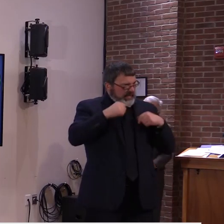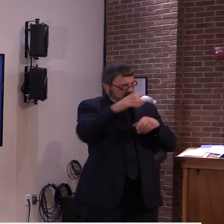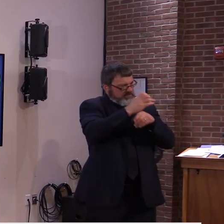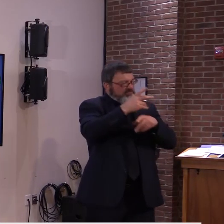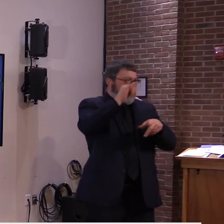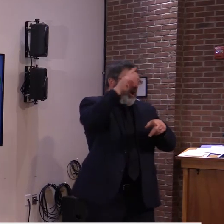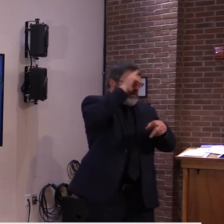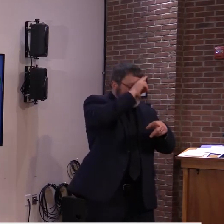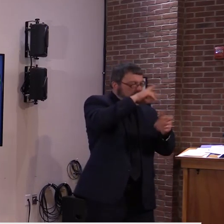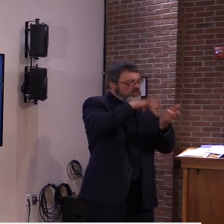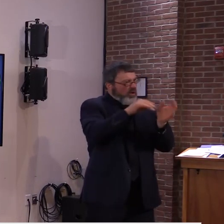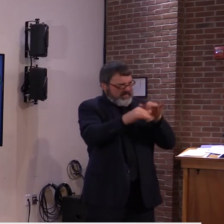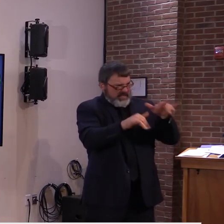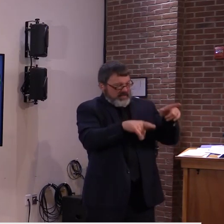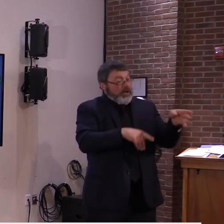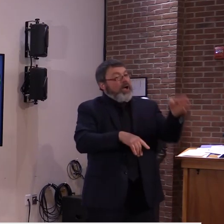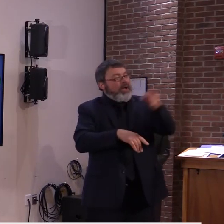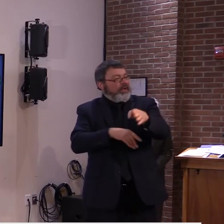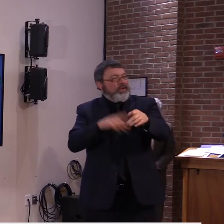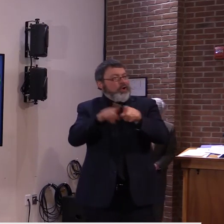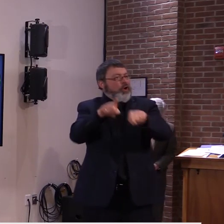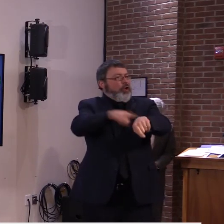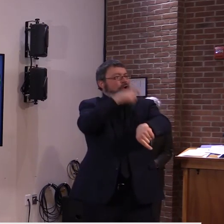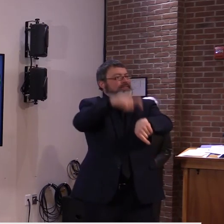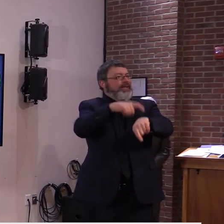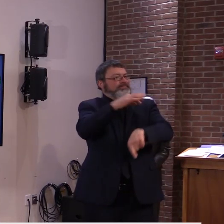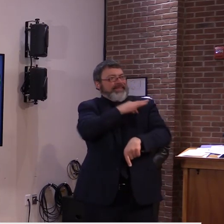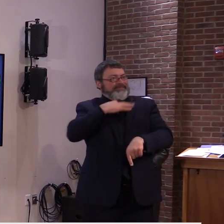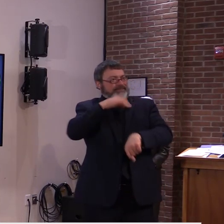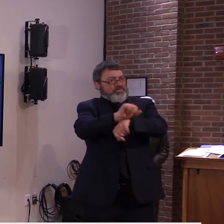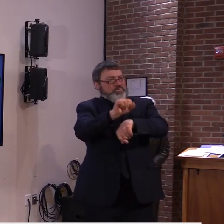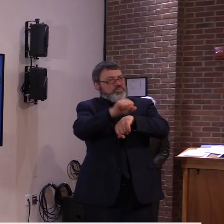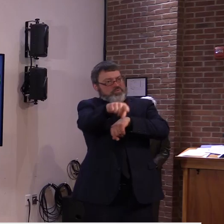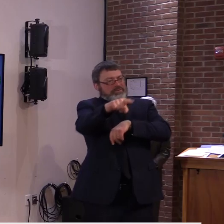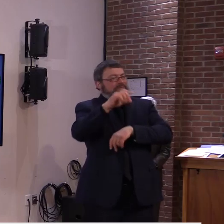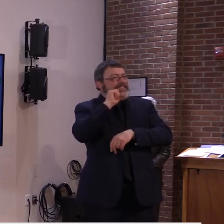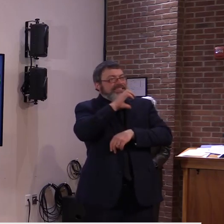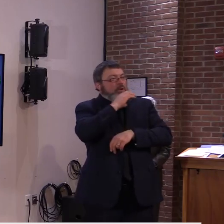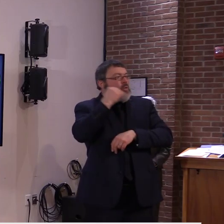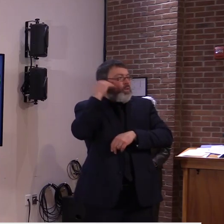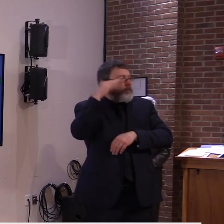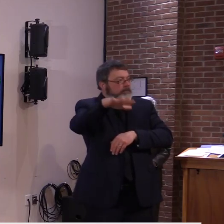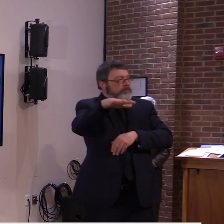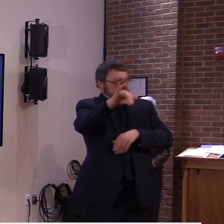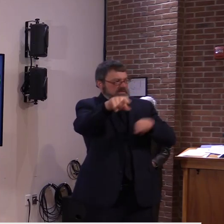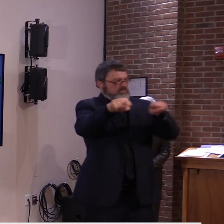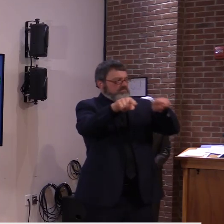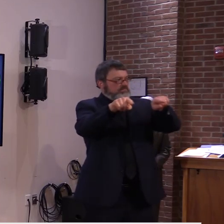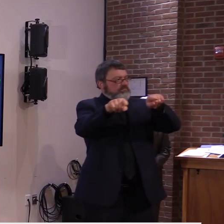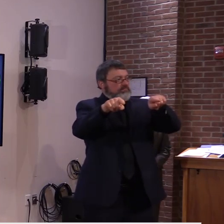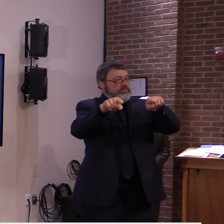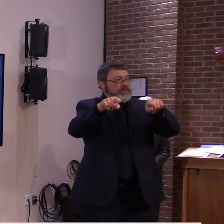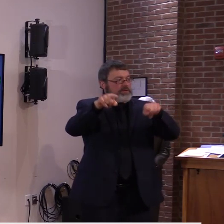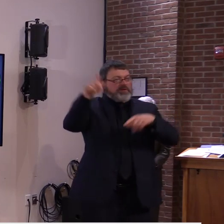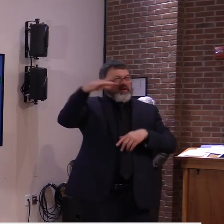Those are actually in complete alignment with the decisions of our own advisory panel and our priorities in